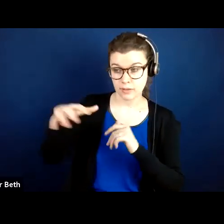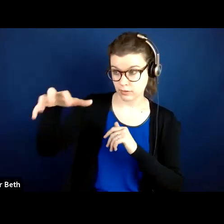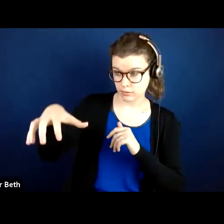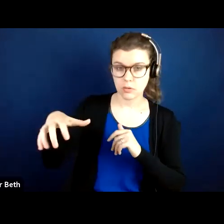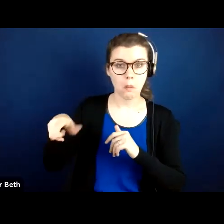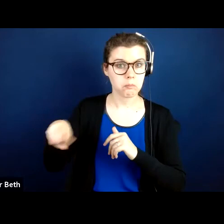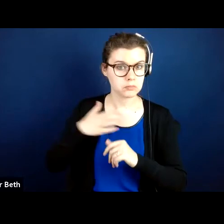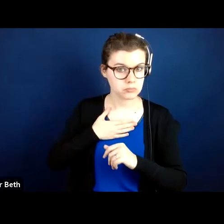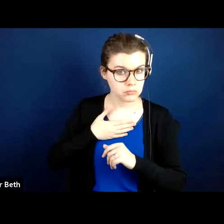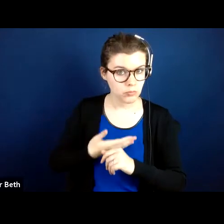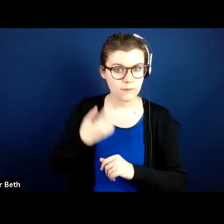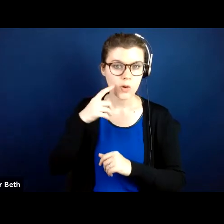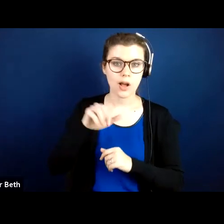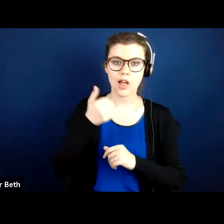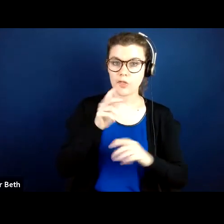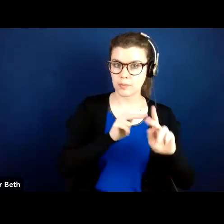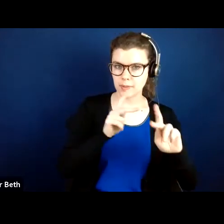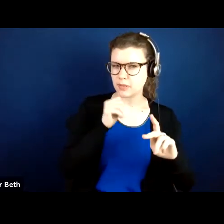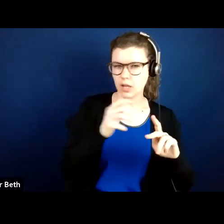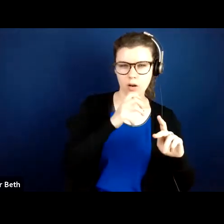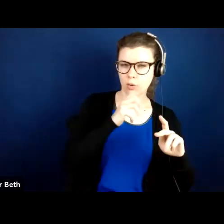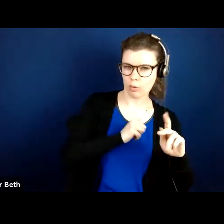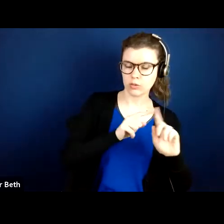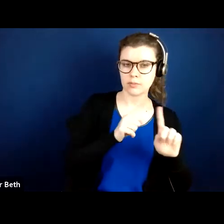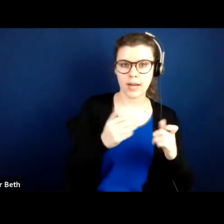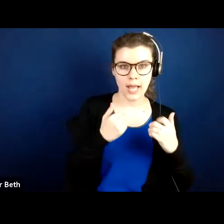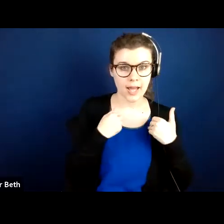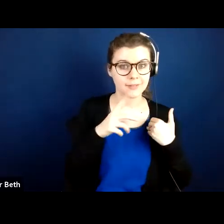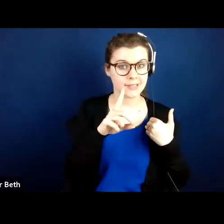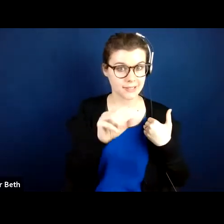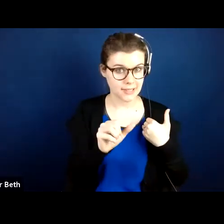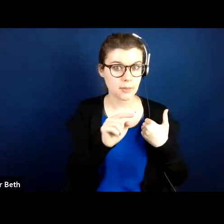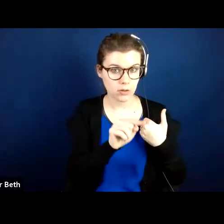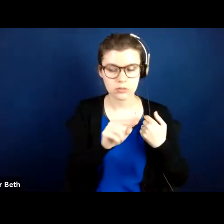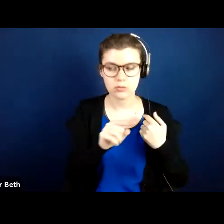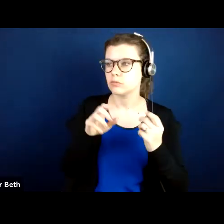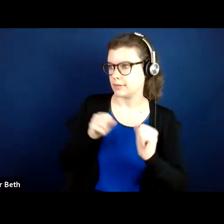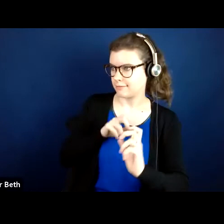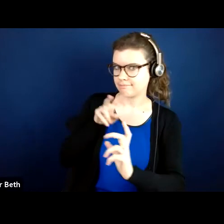having applicants who are not elderly and disabled,